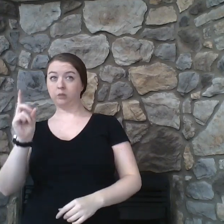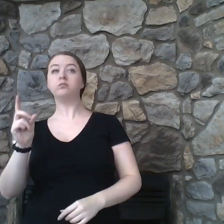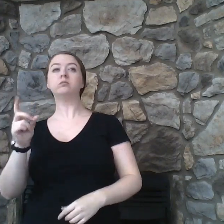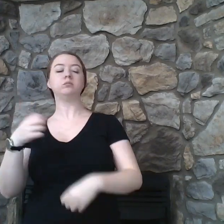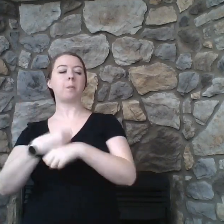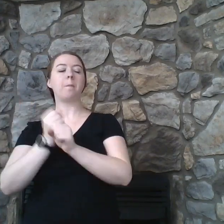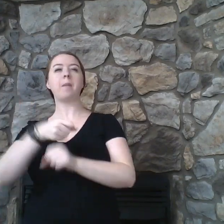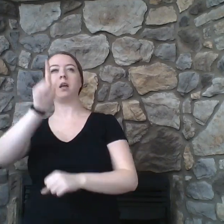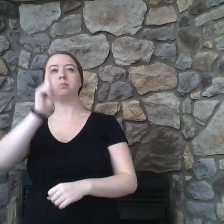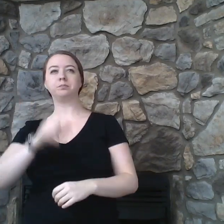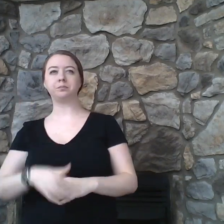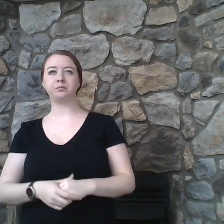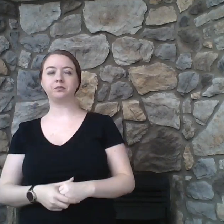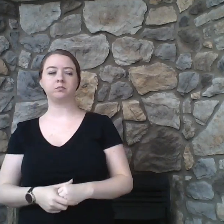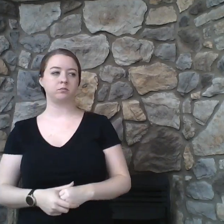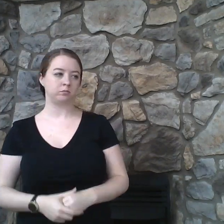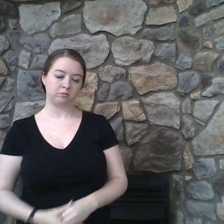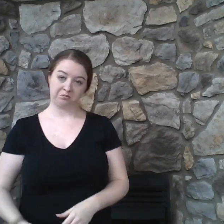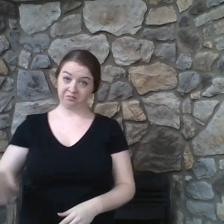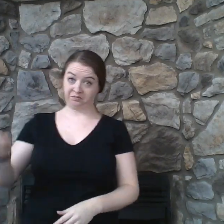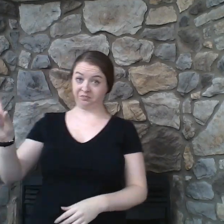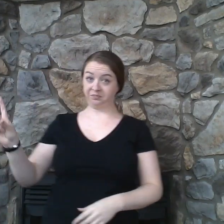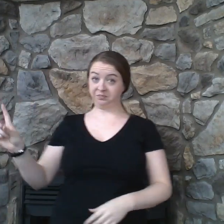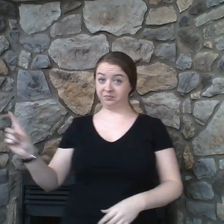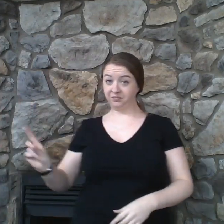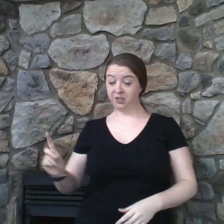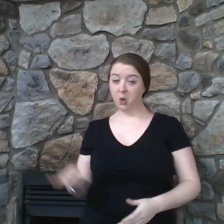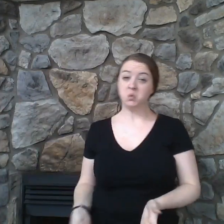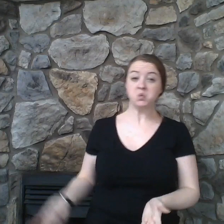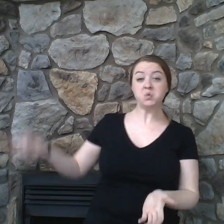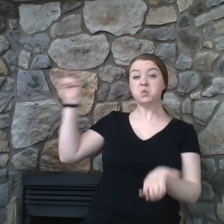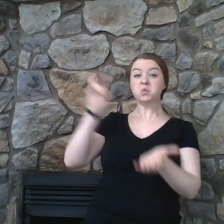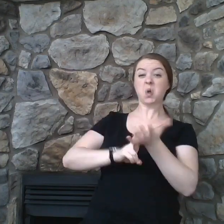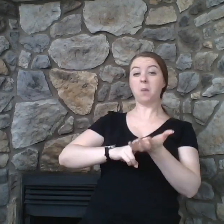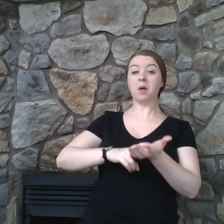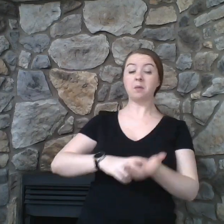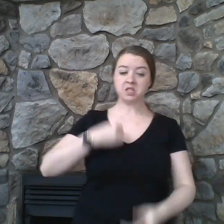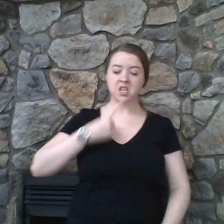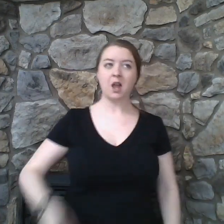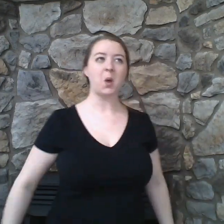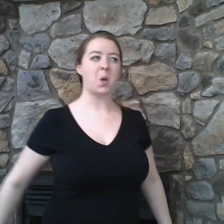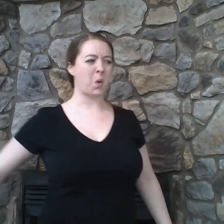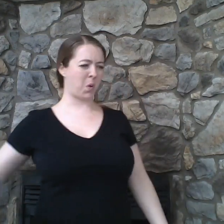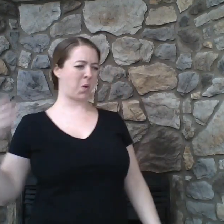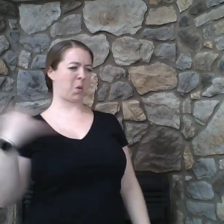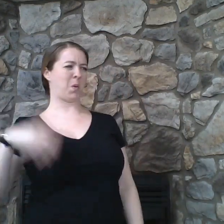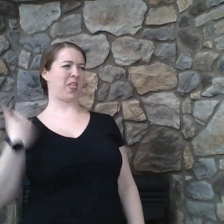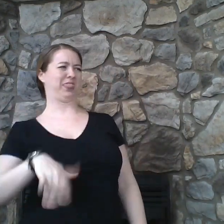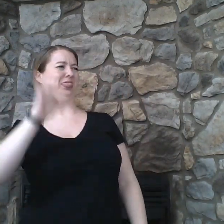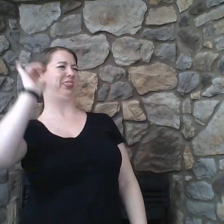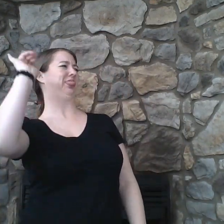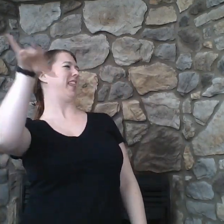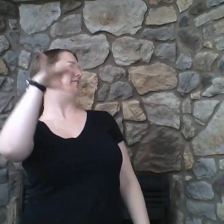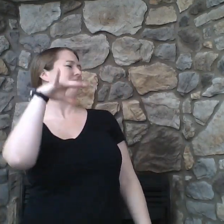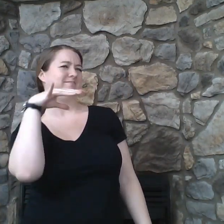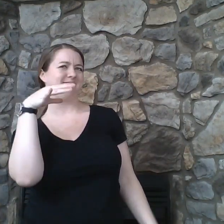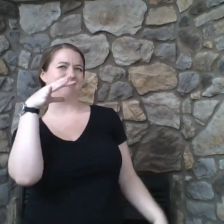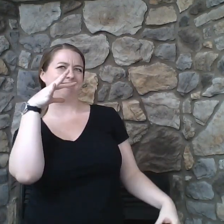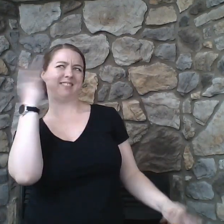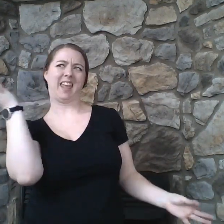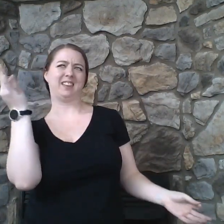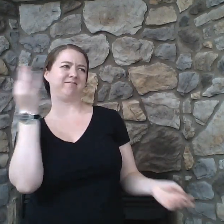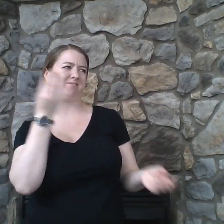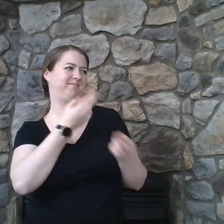Dingo, make him so." Up jumped Dingo, Yellow Dog Dingo, and said, "What, that